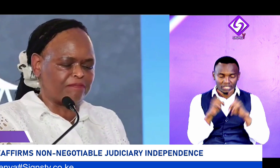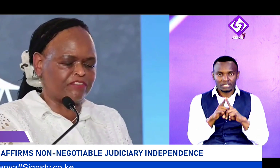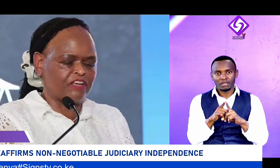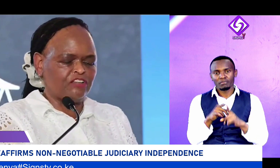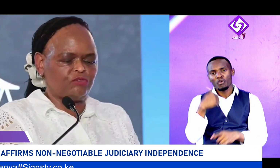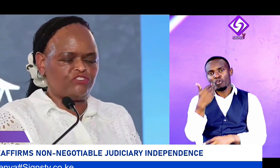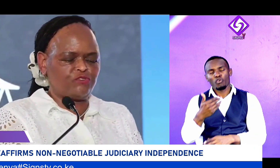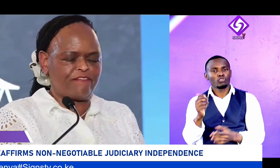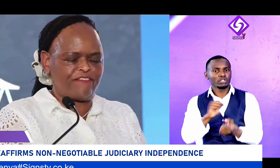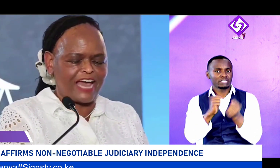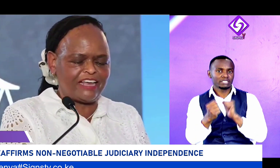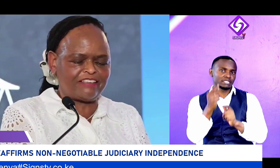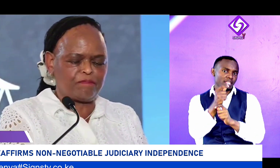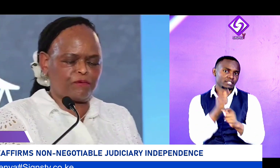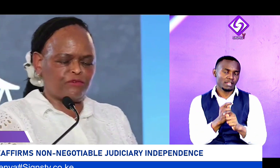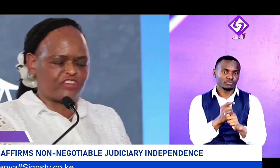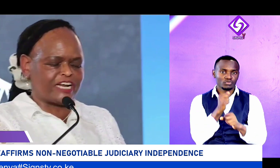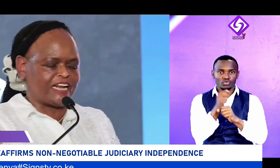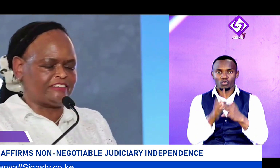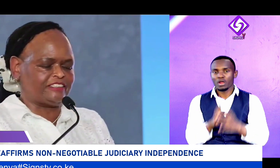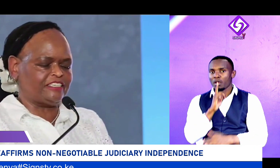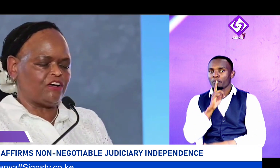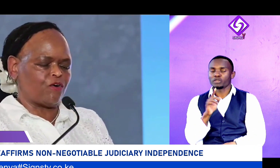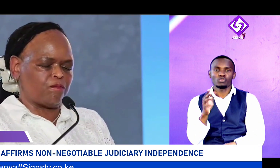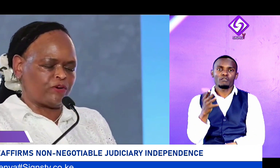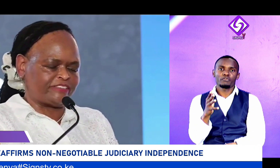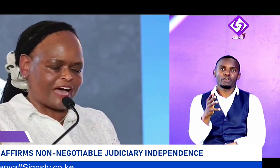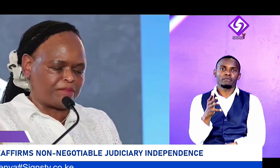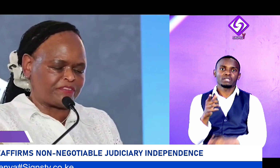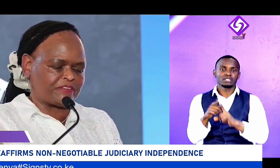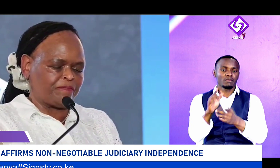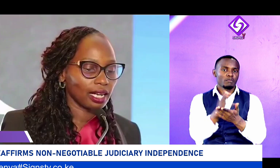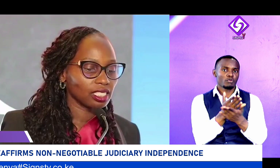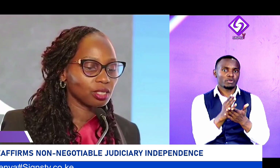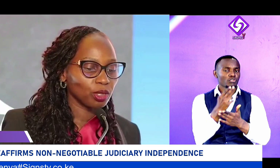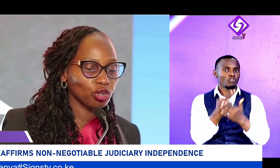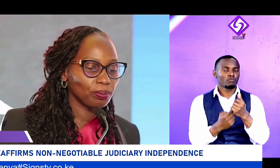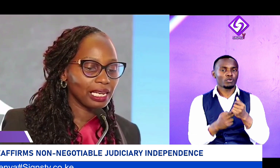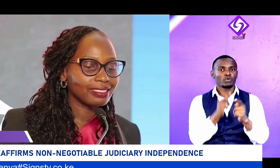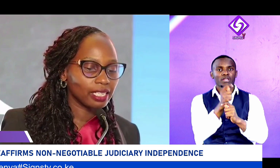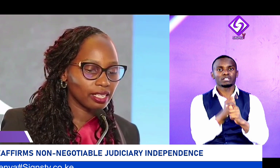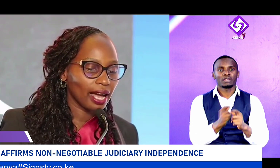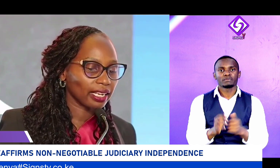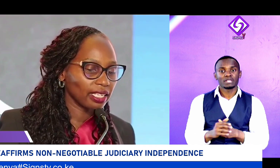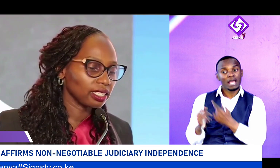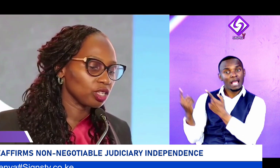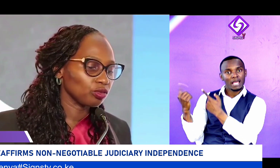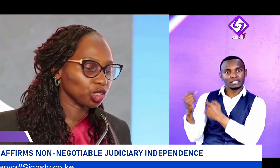terms to ensure fairness and proportionality on board terms. Anticipatory bail is neither a Kenyan